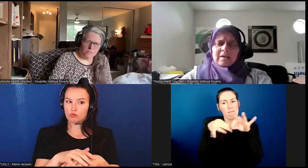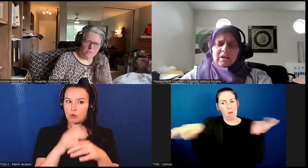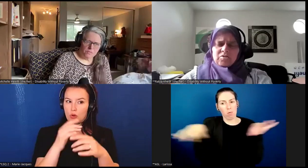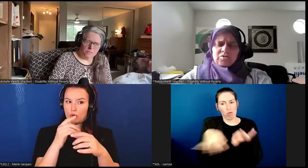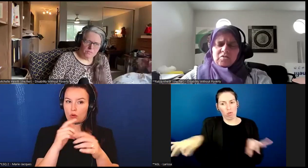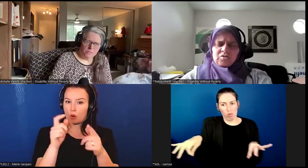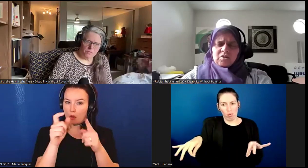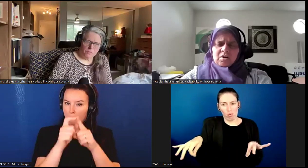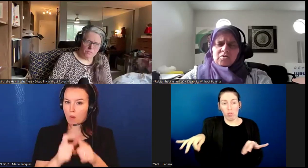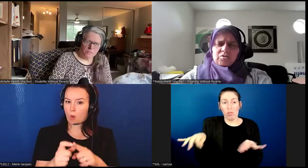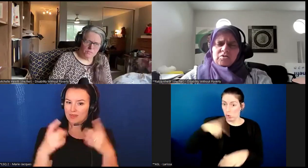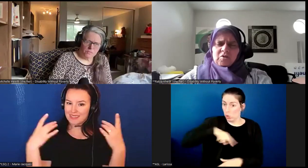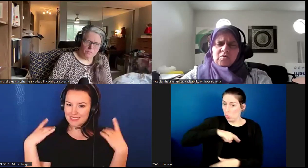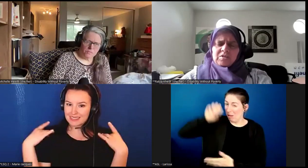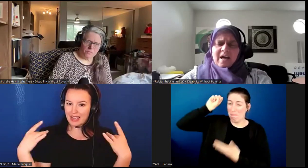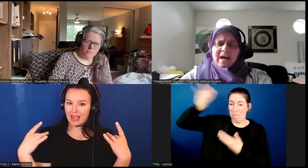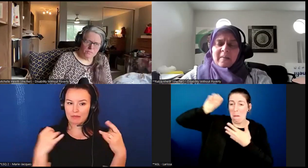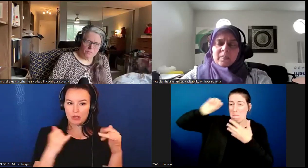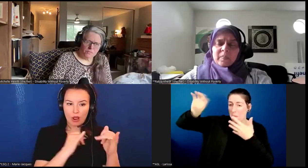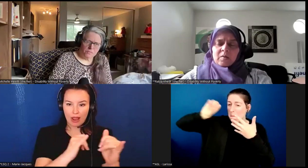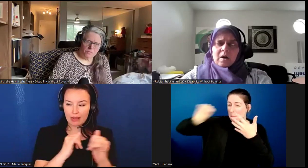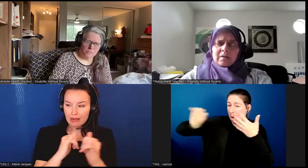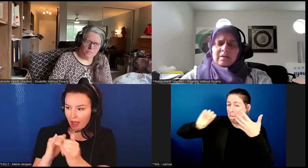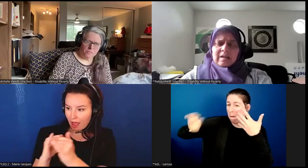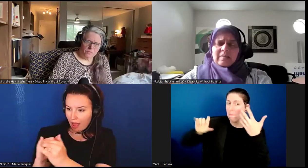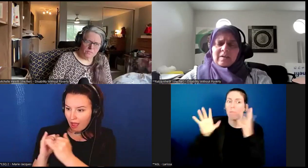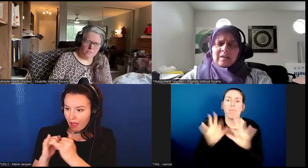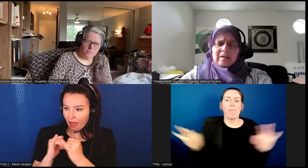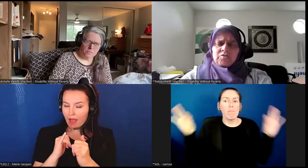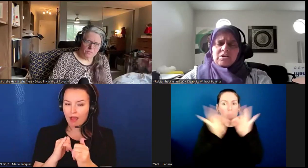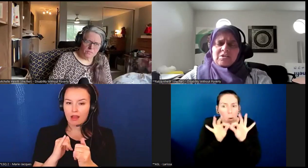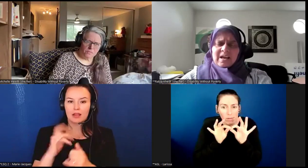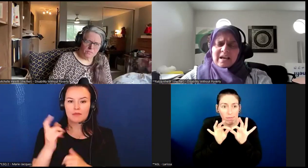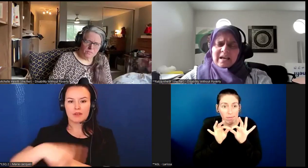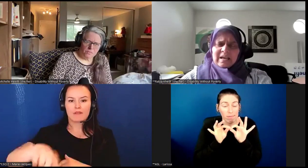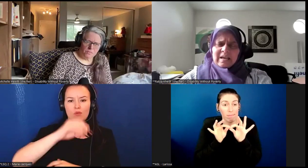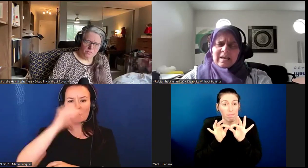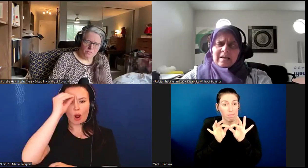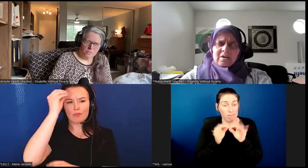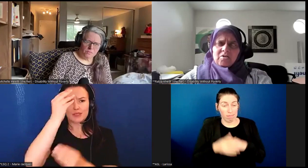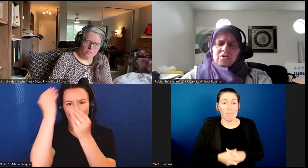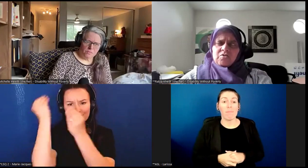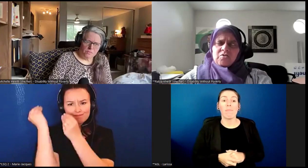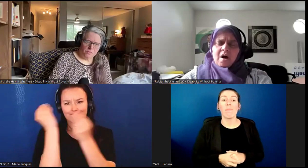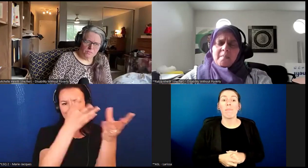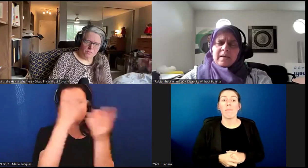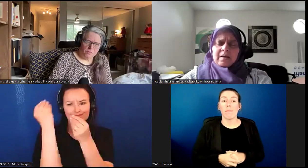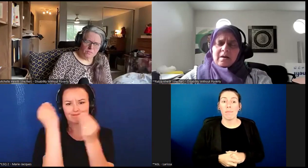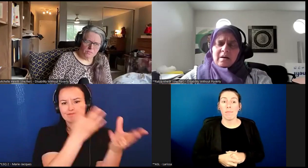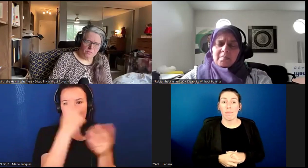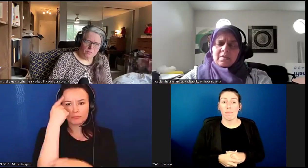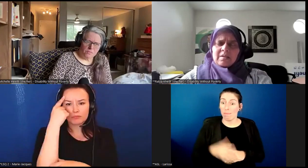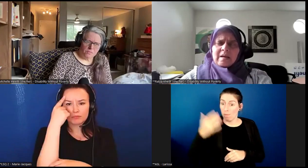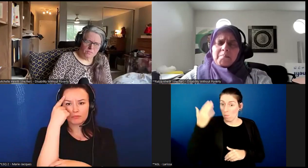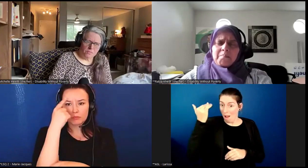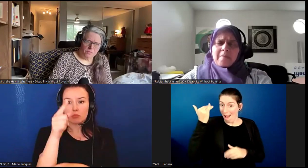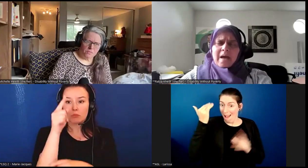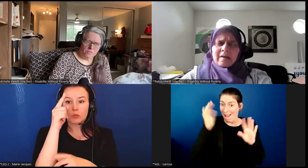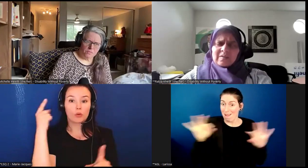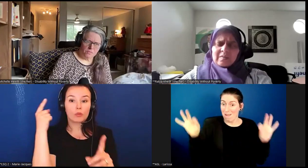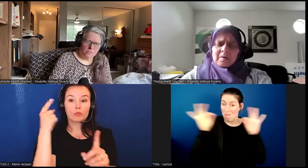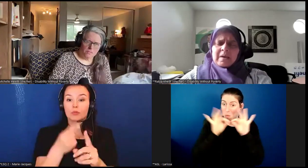the regulations, so that what gets in there today does not become